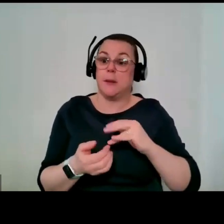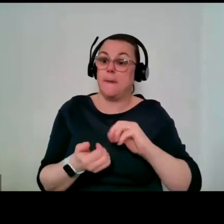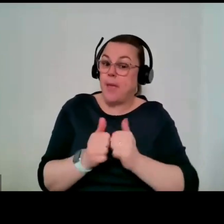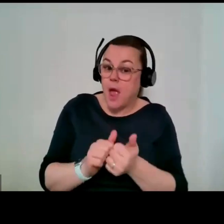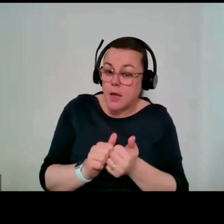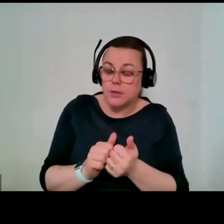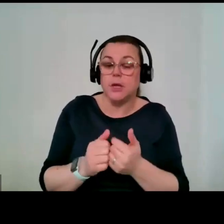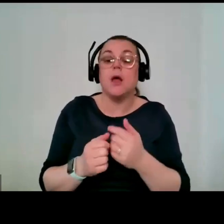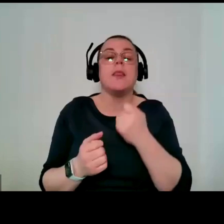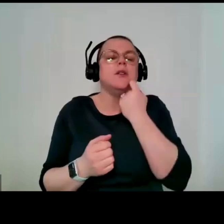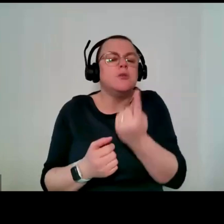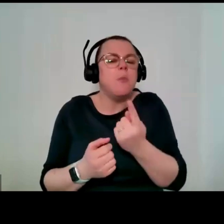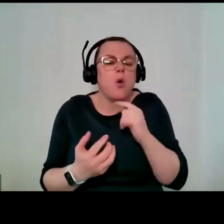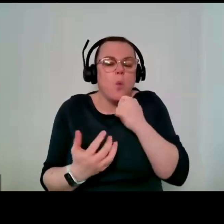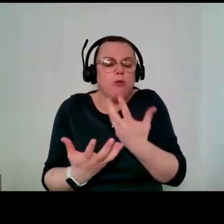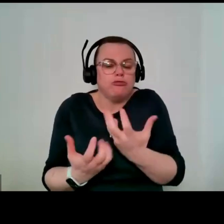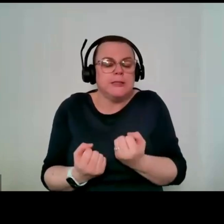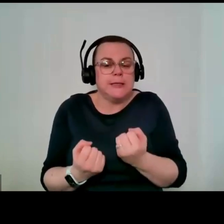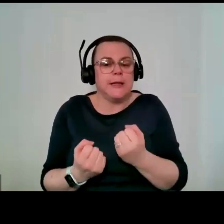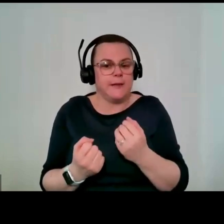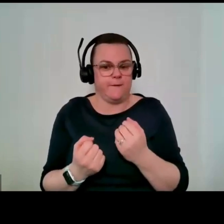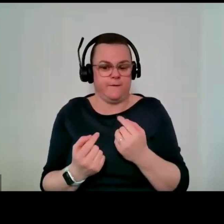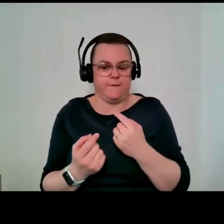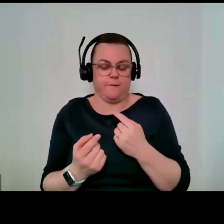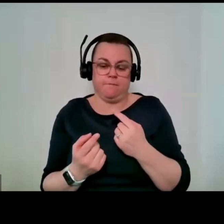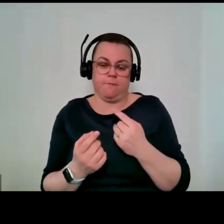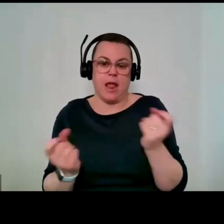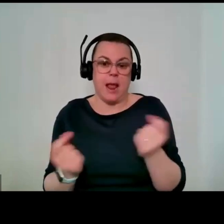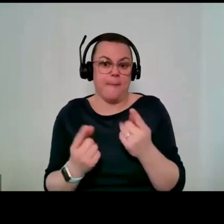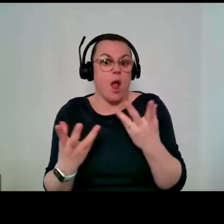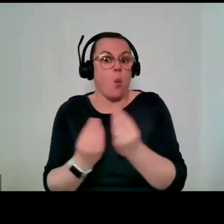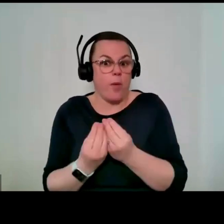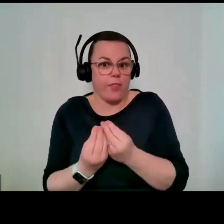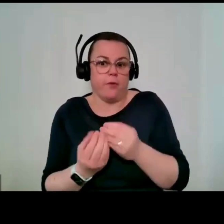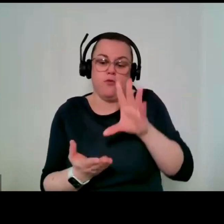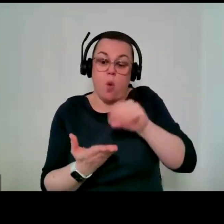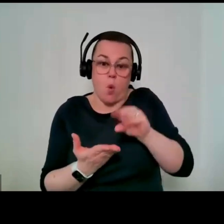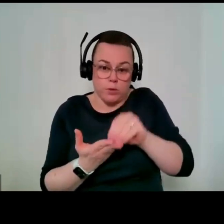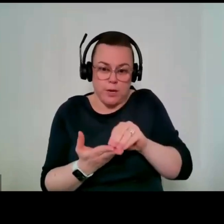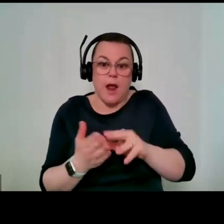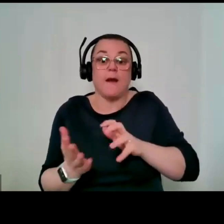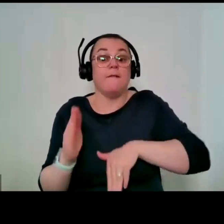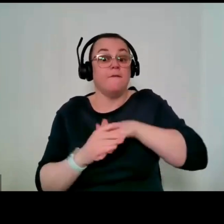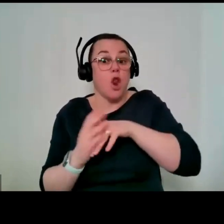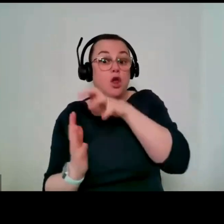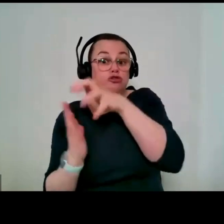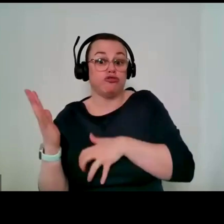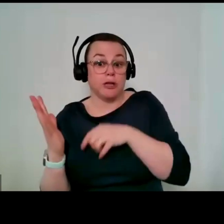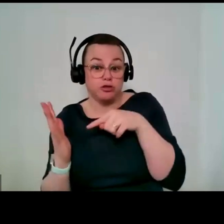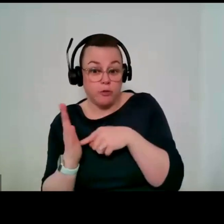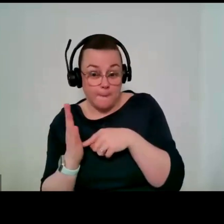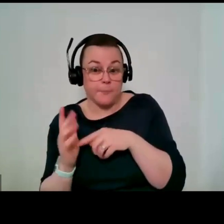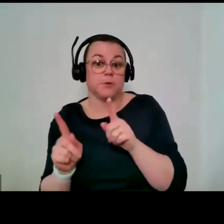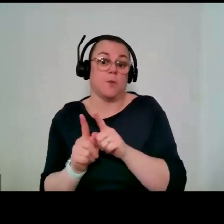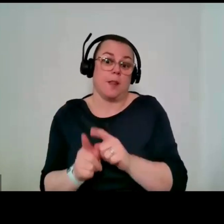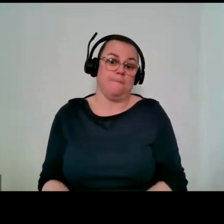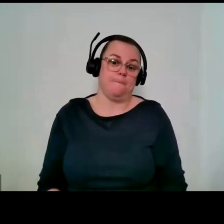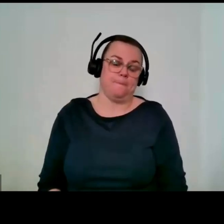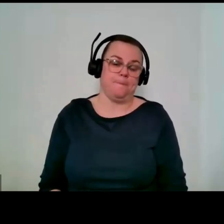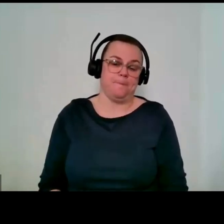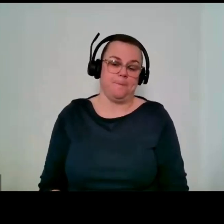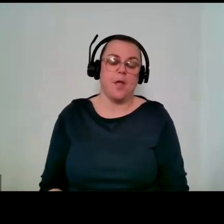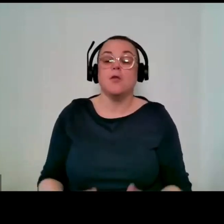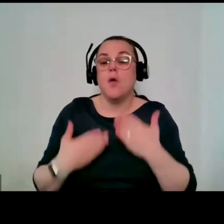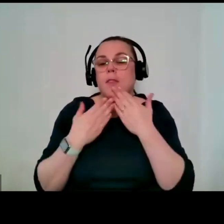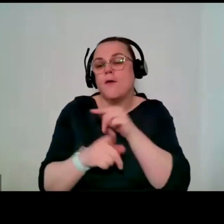a follow-up email with a recording and also a full transcript generated by Captioned. Thank you so